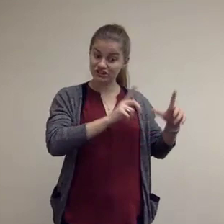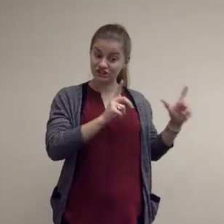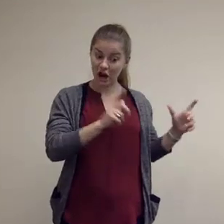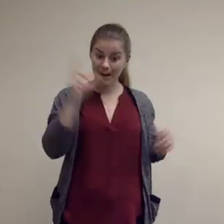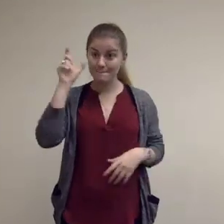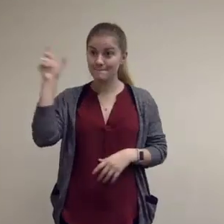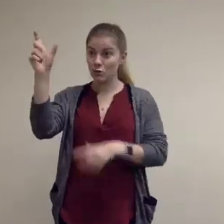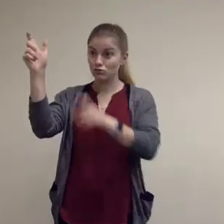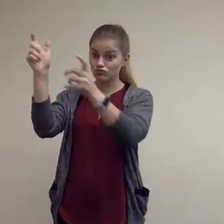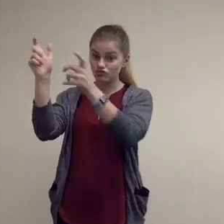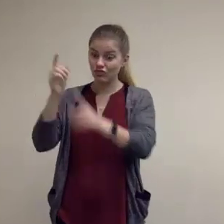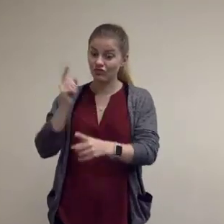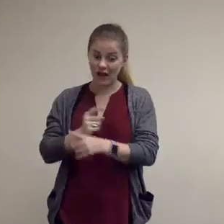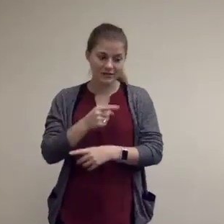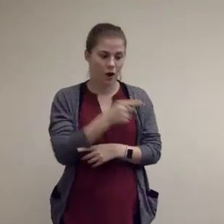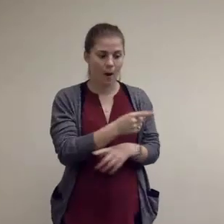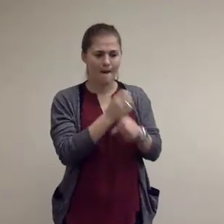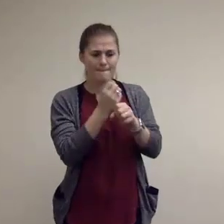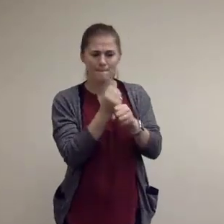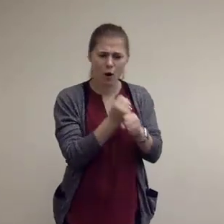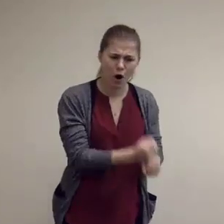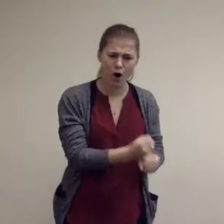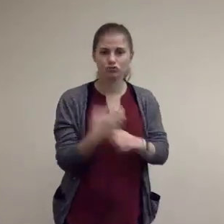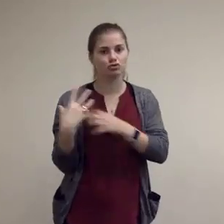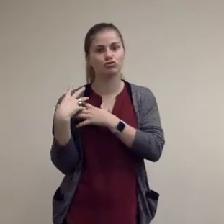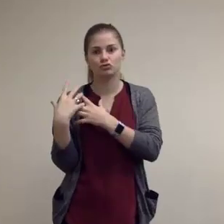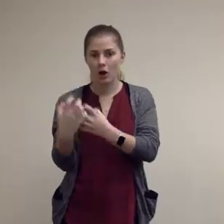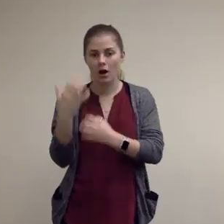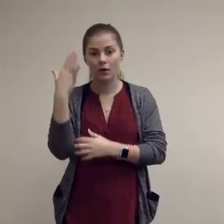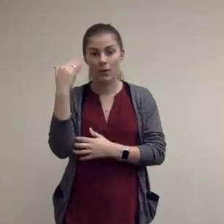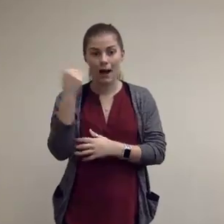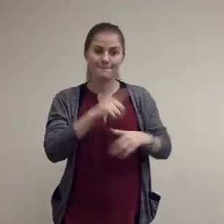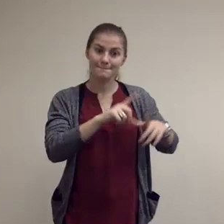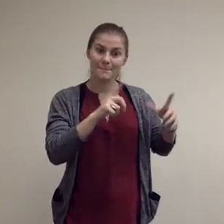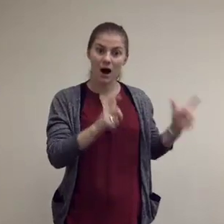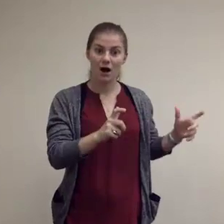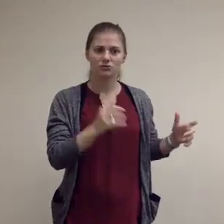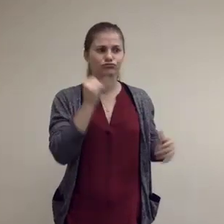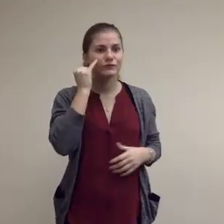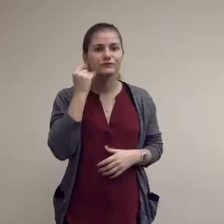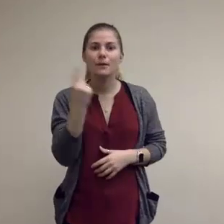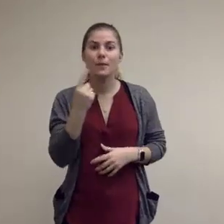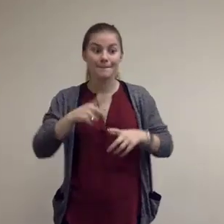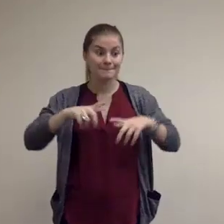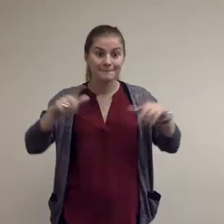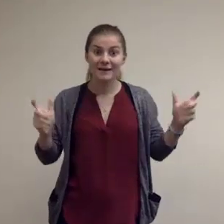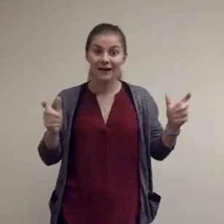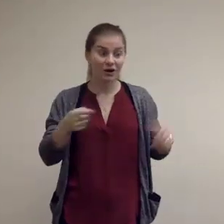it's bigger. So if you get something that's even bigger than the Earth, it's going to have more pull. Remember the cans? When you picked up the can of